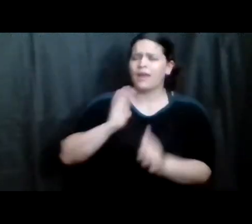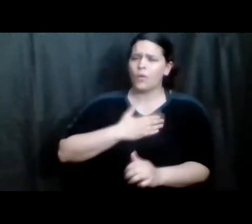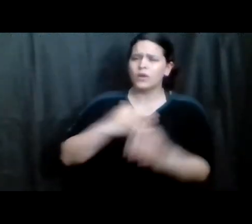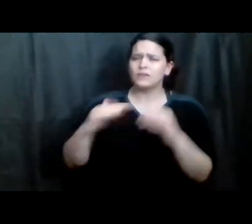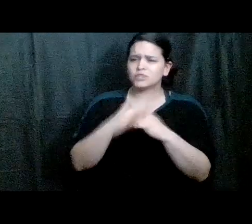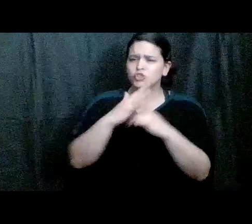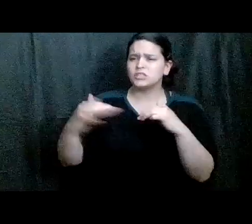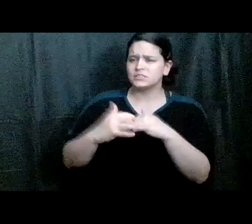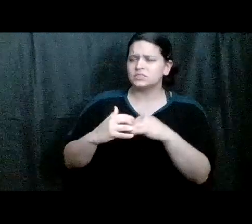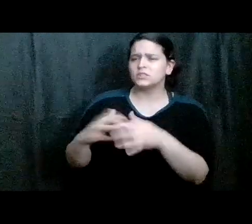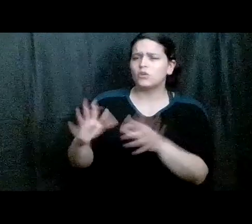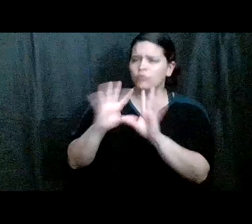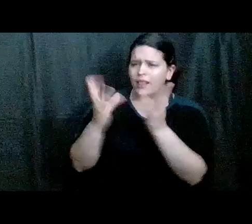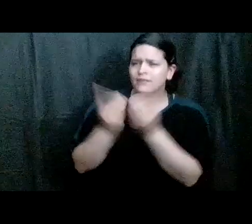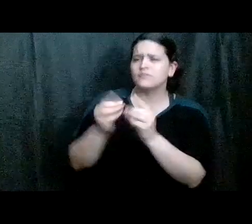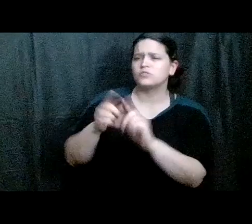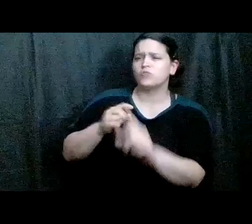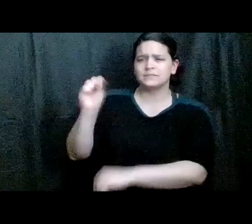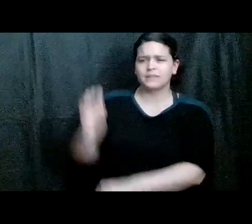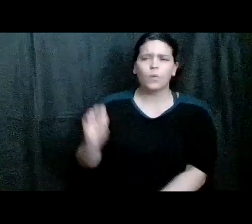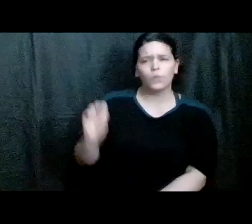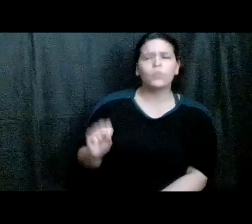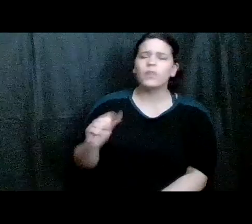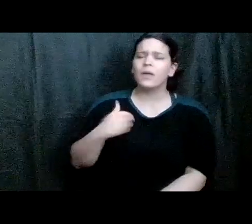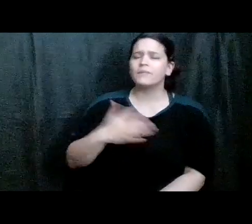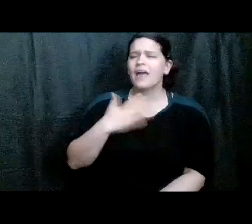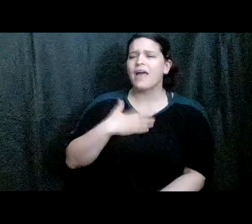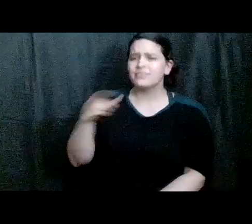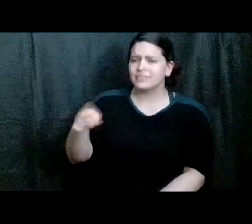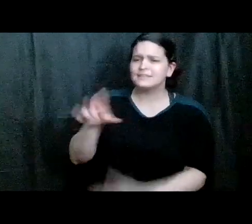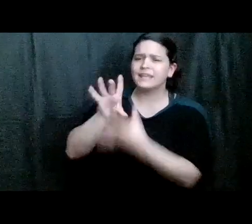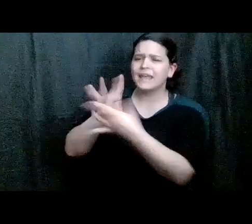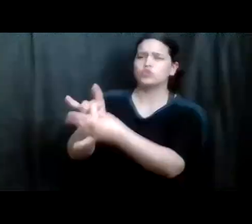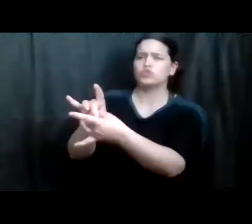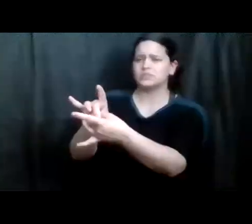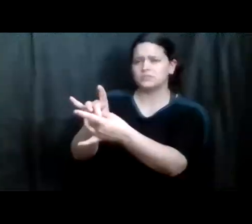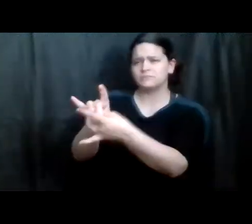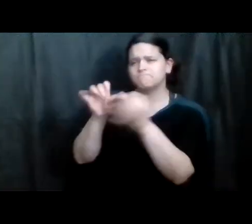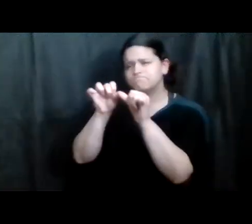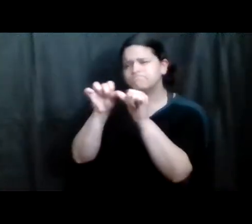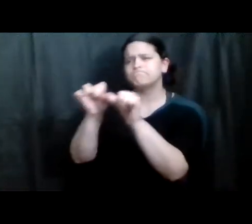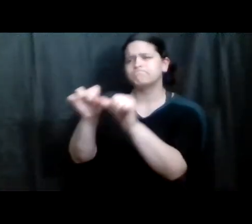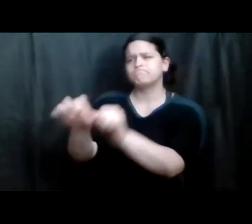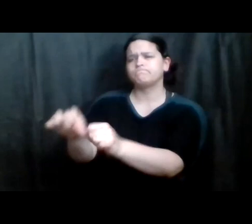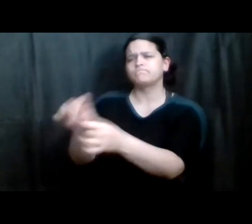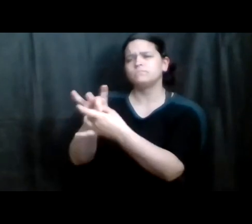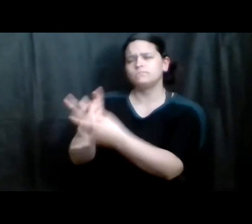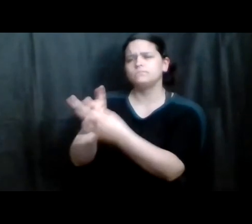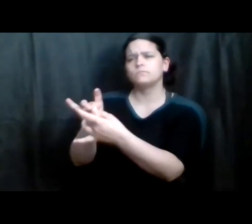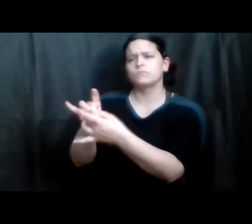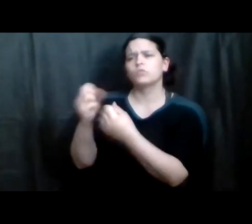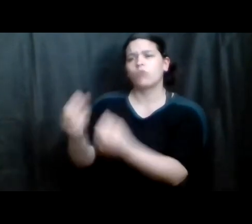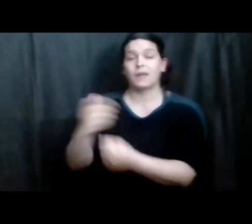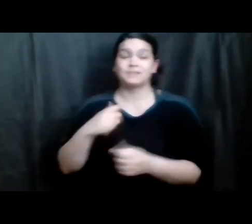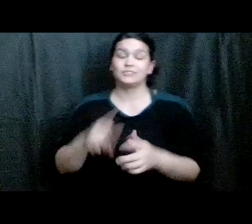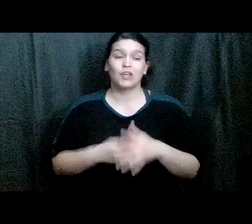South. And so I'm glad that these connections are being maintained. And so I'm gonna start reading some poems.